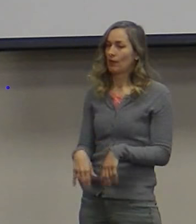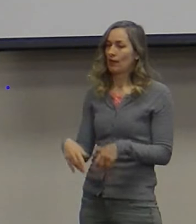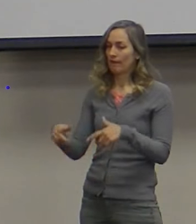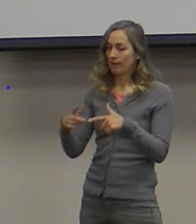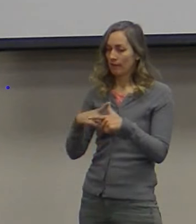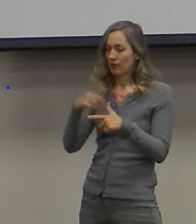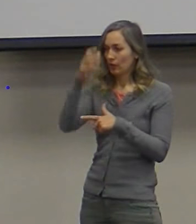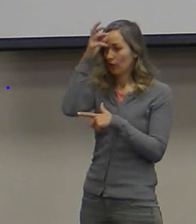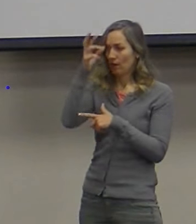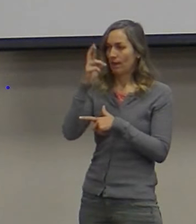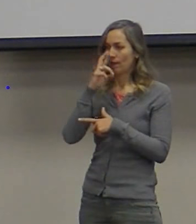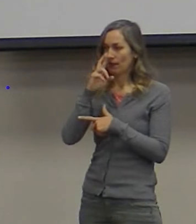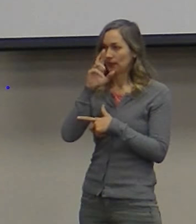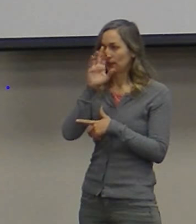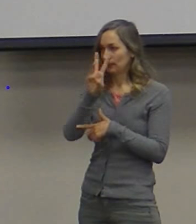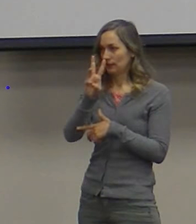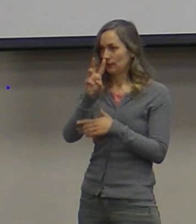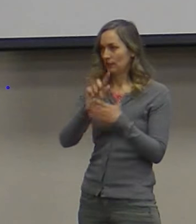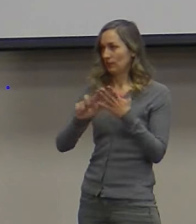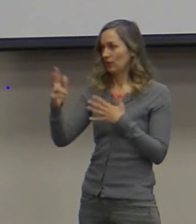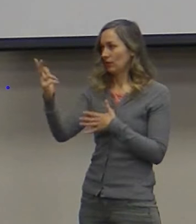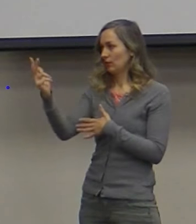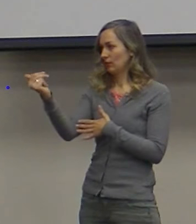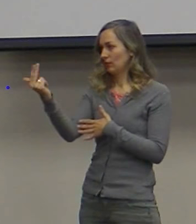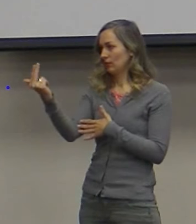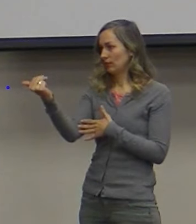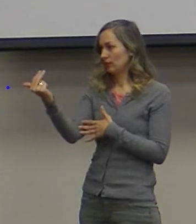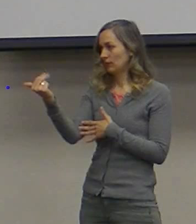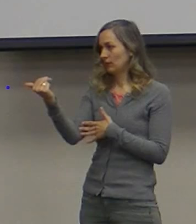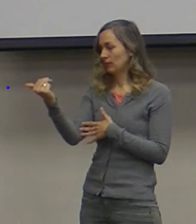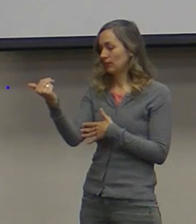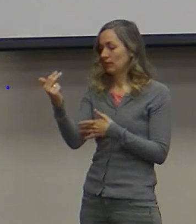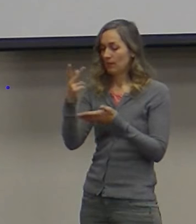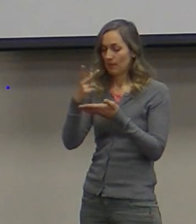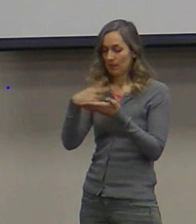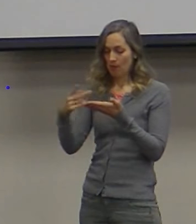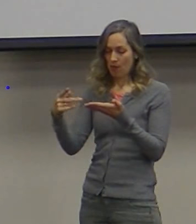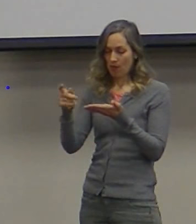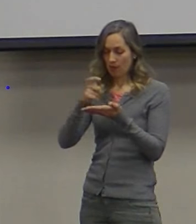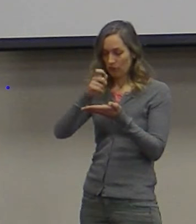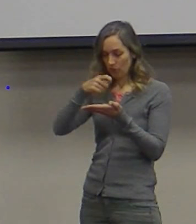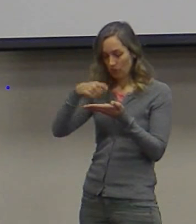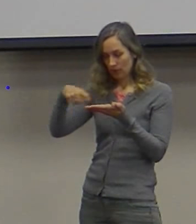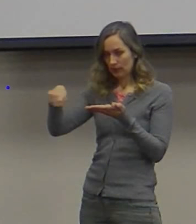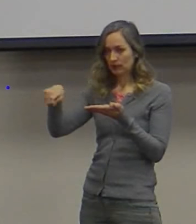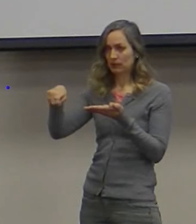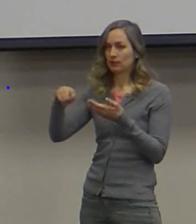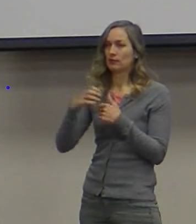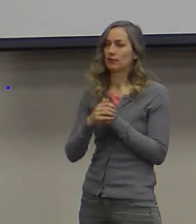chapter 6, verse 13, Paul writes,